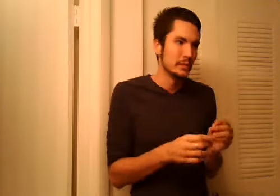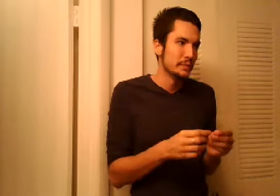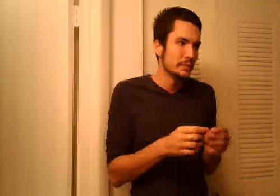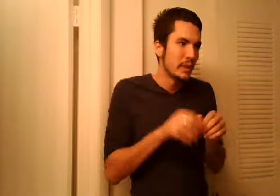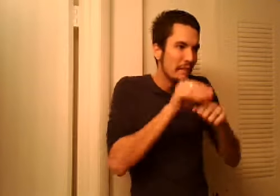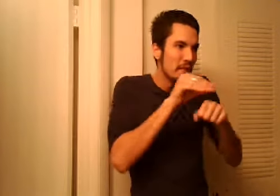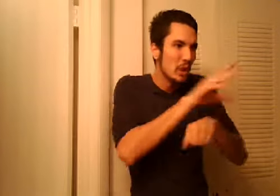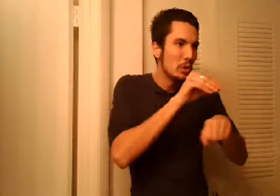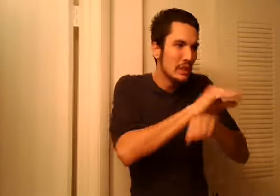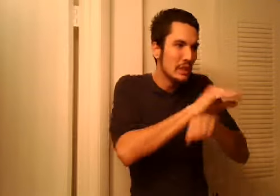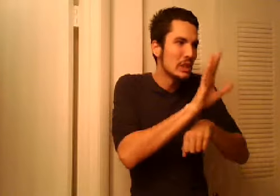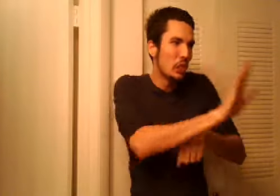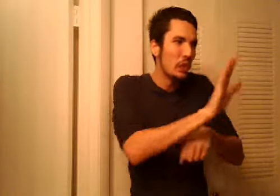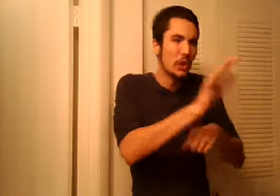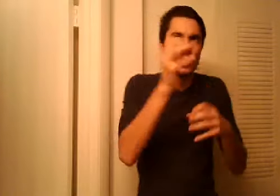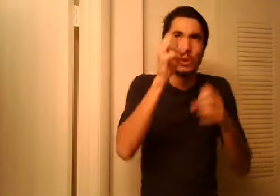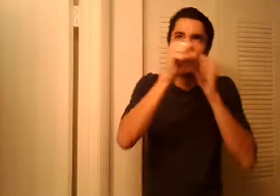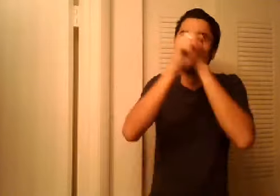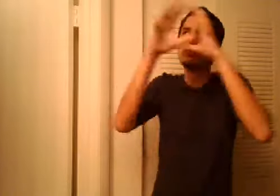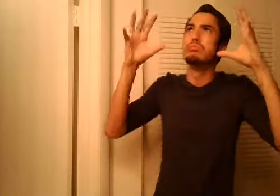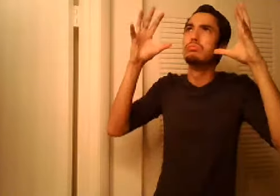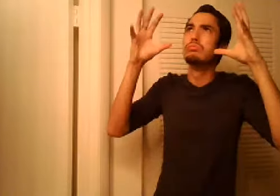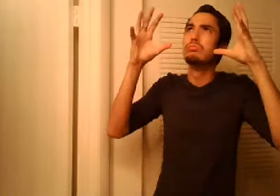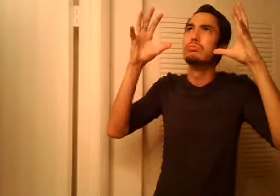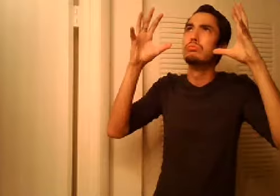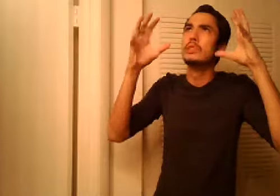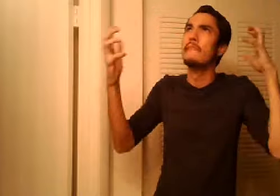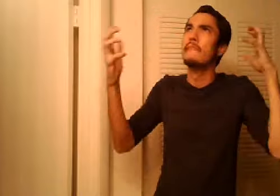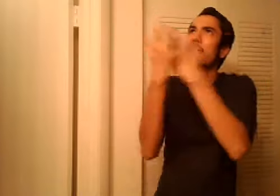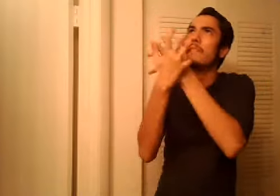economic relation to you, right?